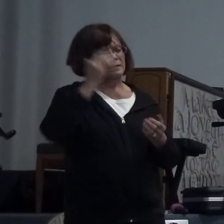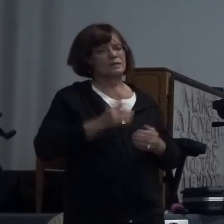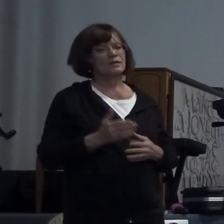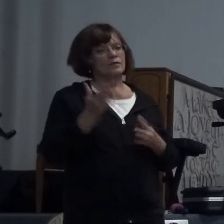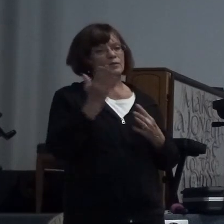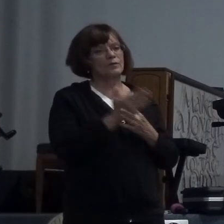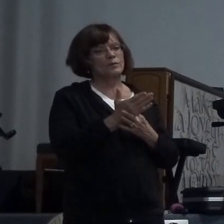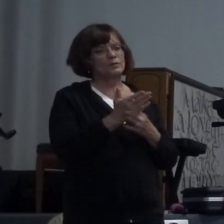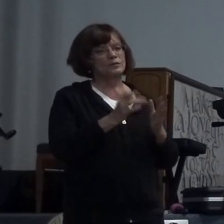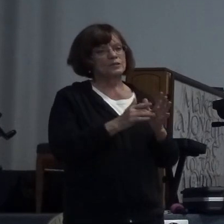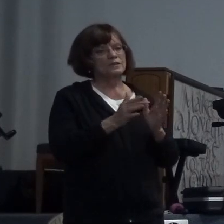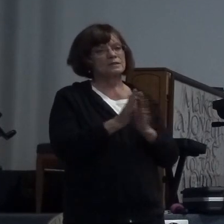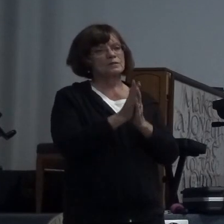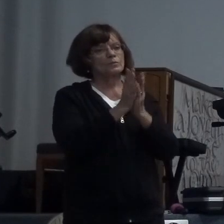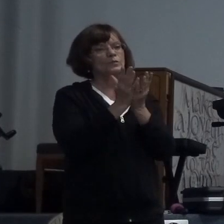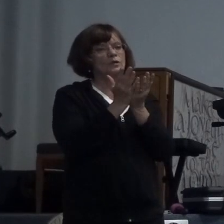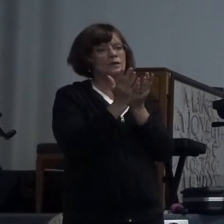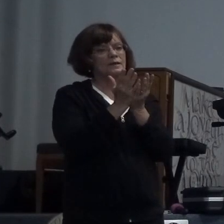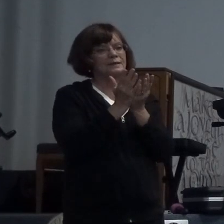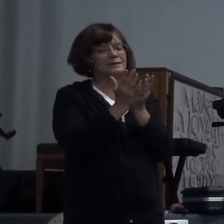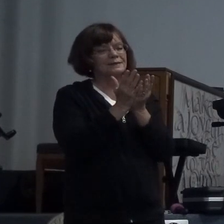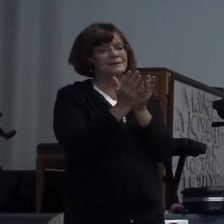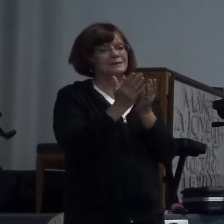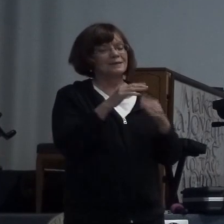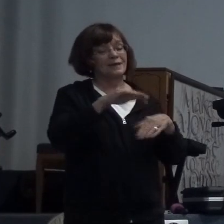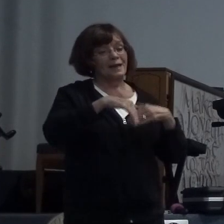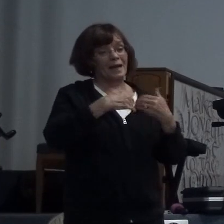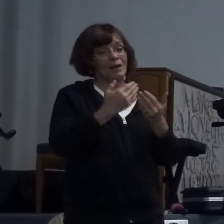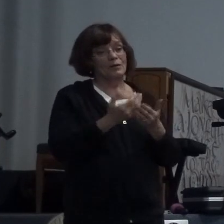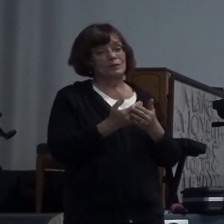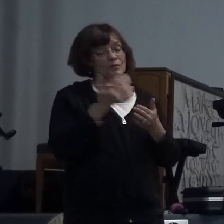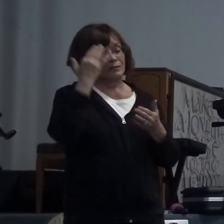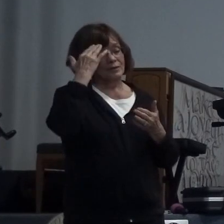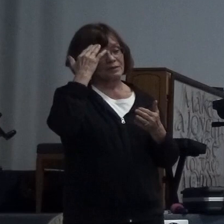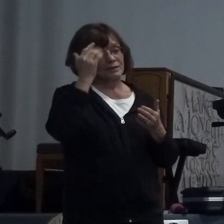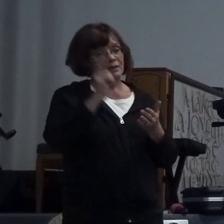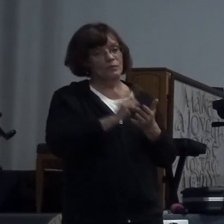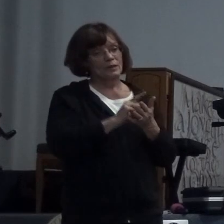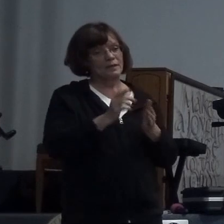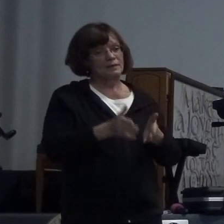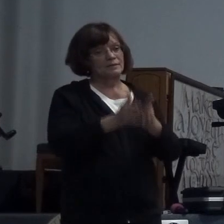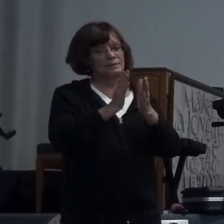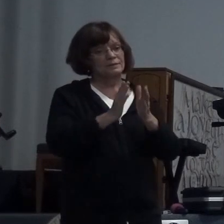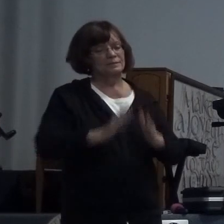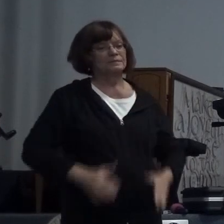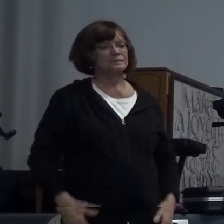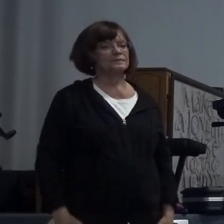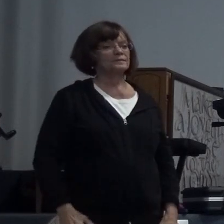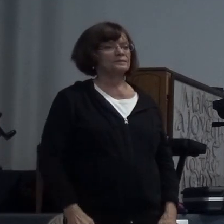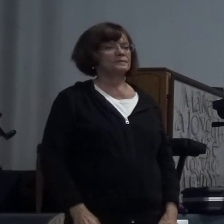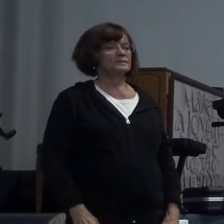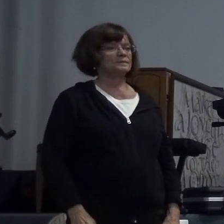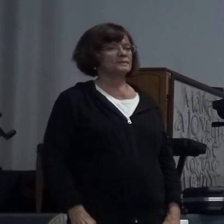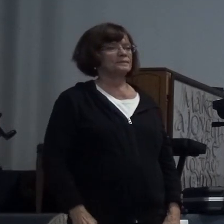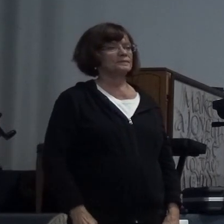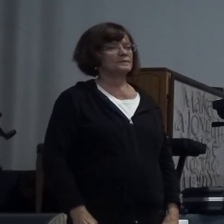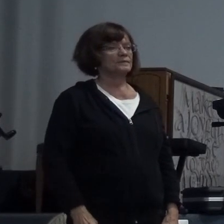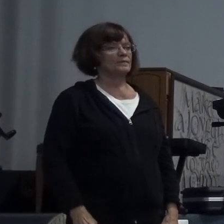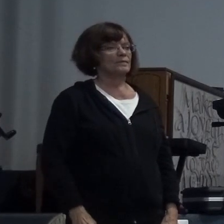Scripture how you could justify that, right? I mean, especially as a Christian. So,